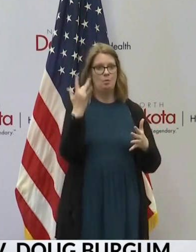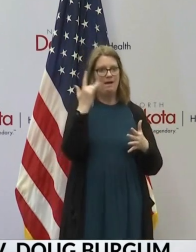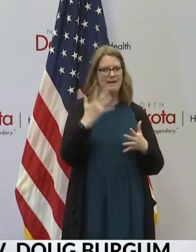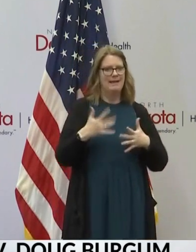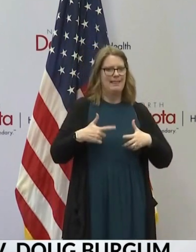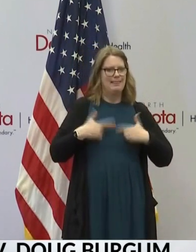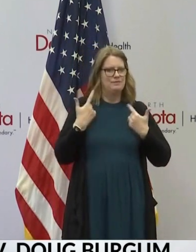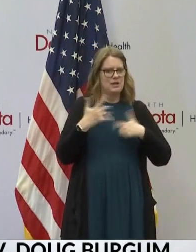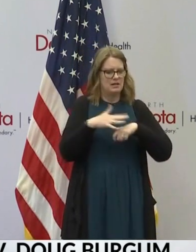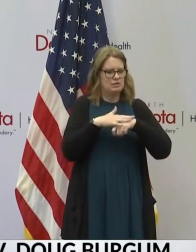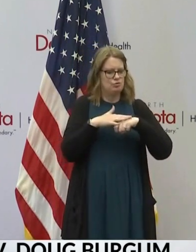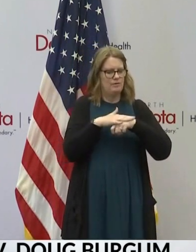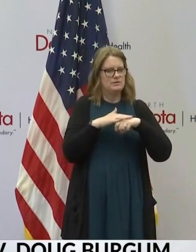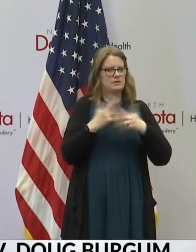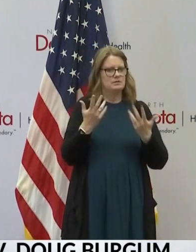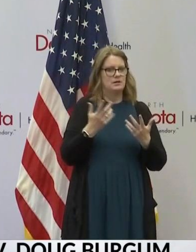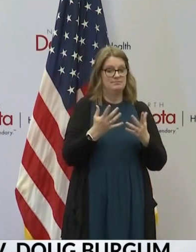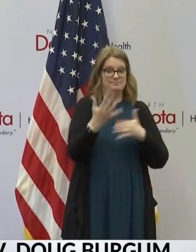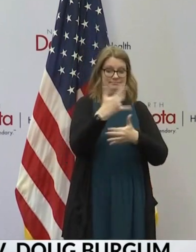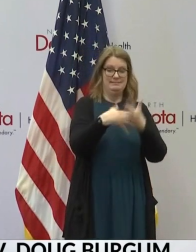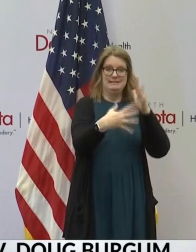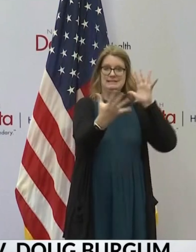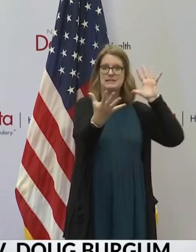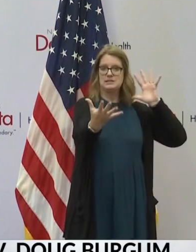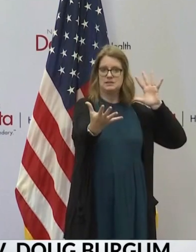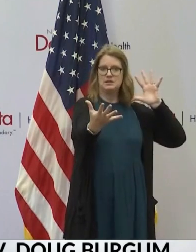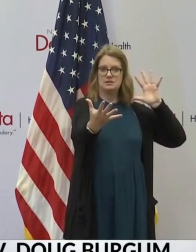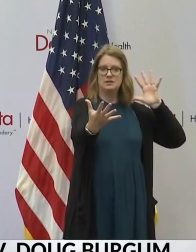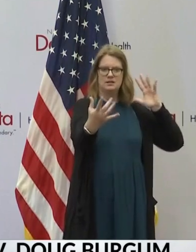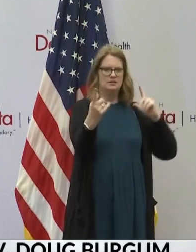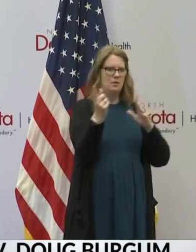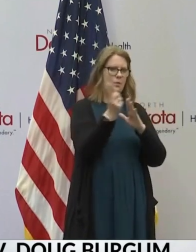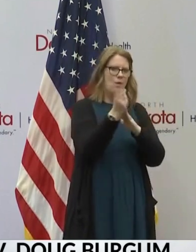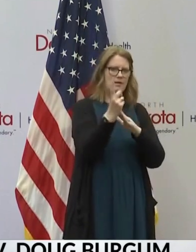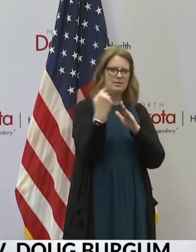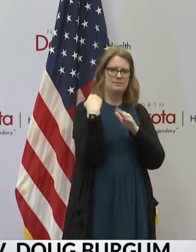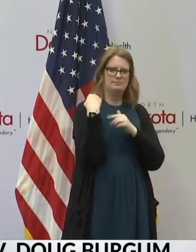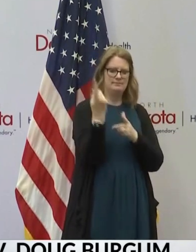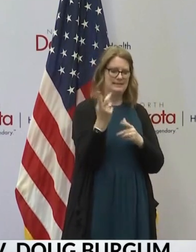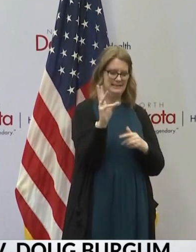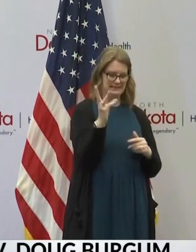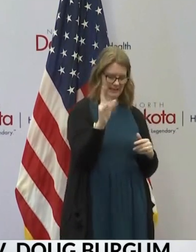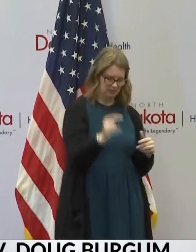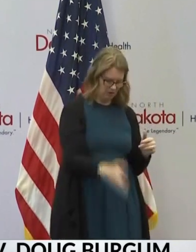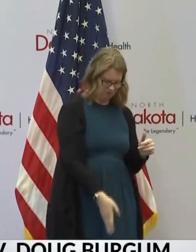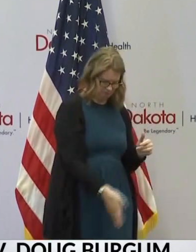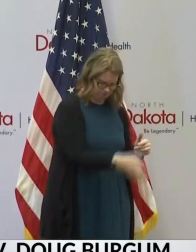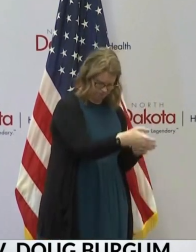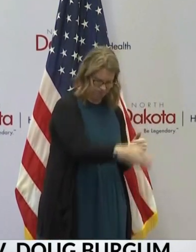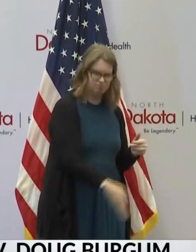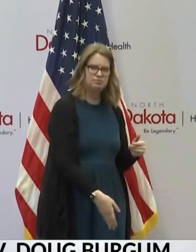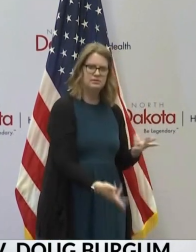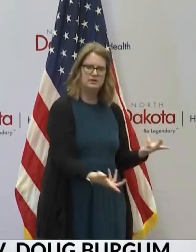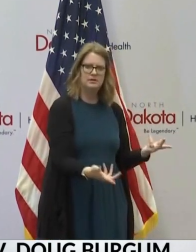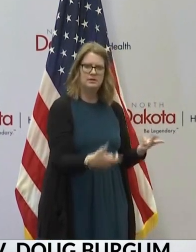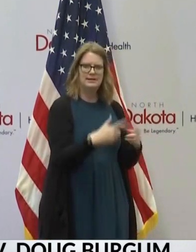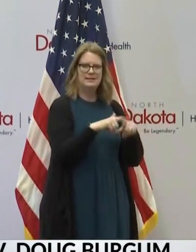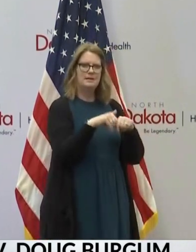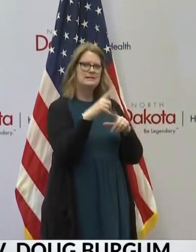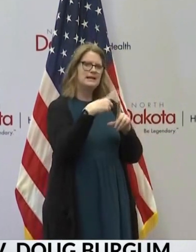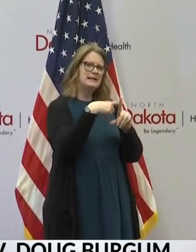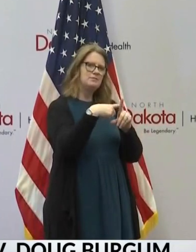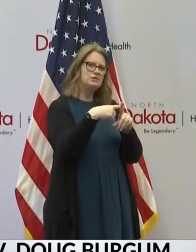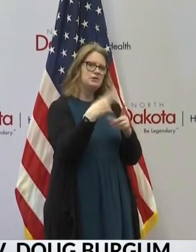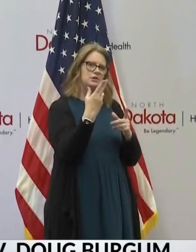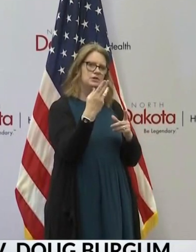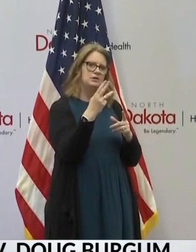surfaces, so that's great. Distancing, again, we know from the very beginning that 6-foot distance. They believe that, you know, of course, it depends on temperature and humidity,